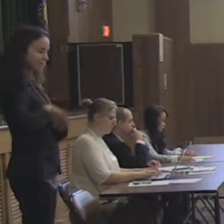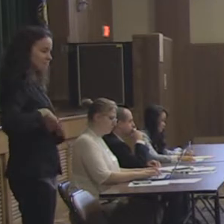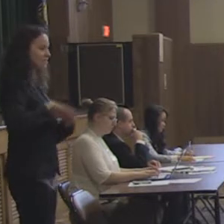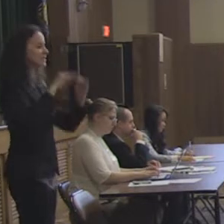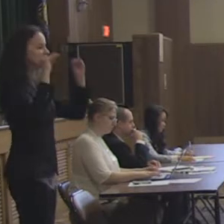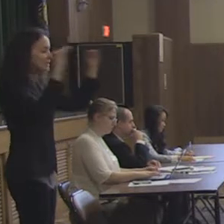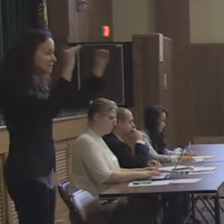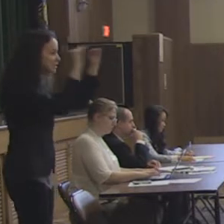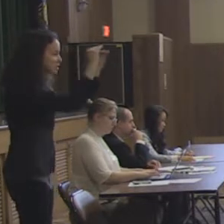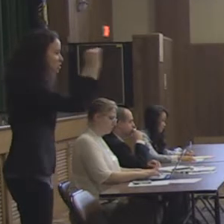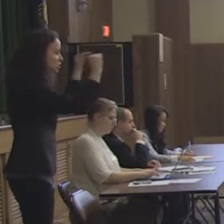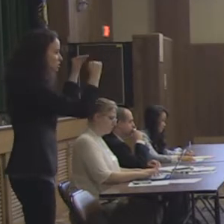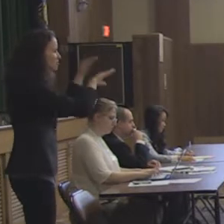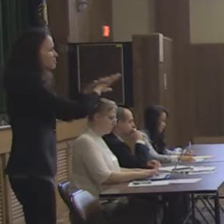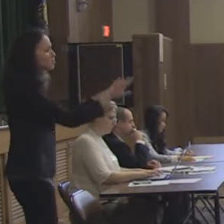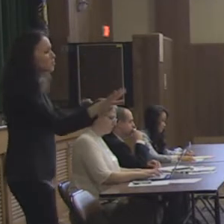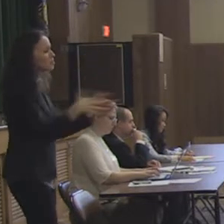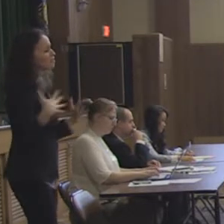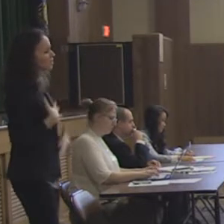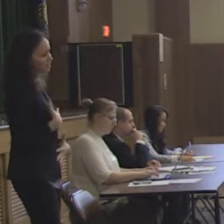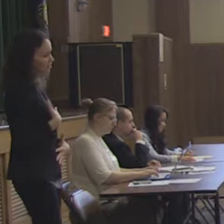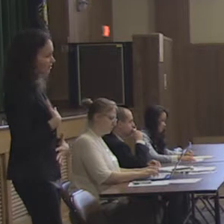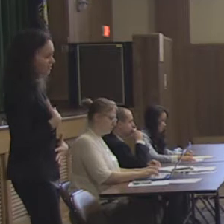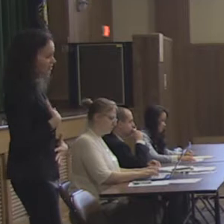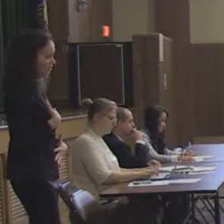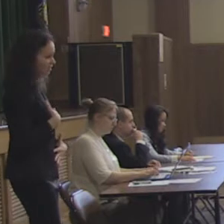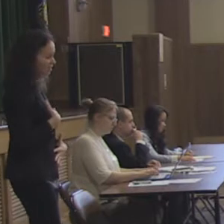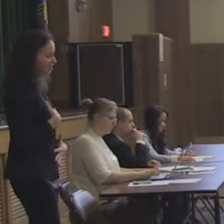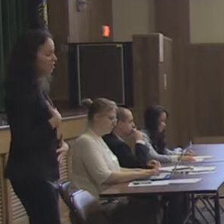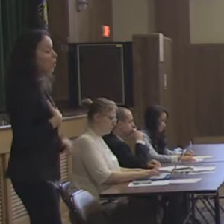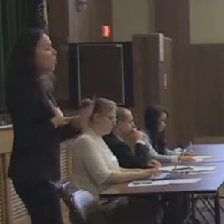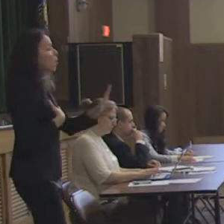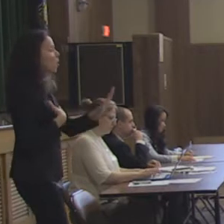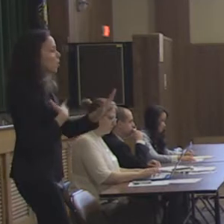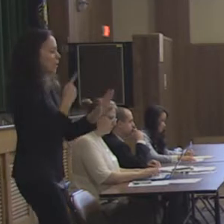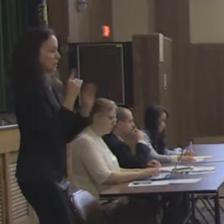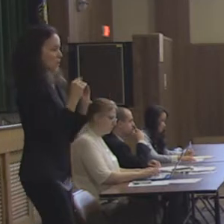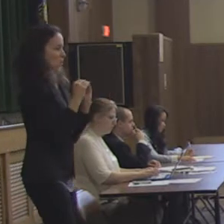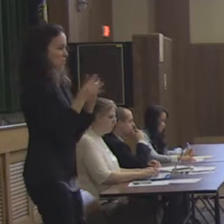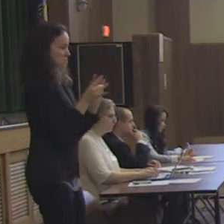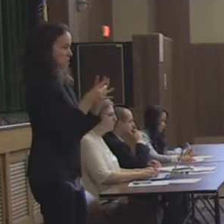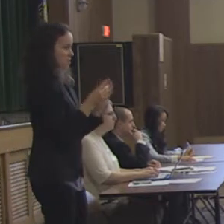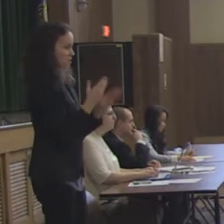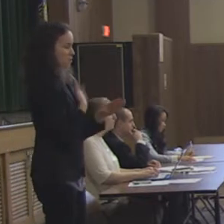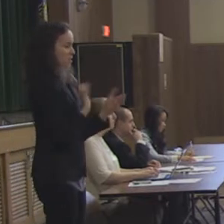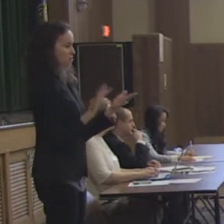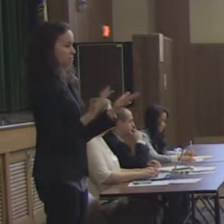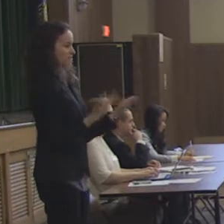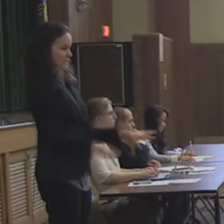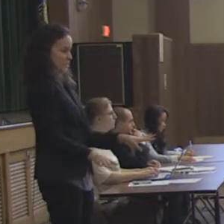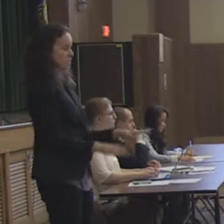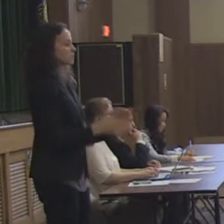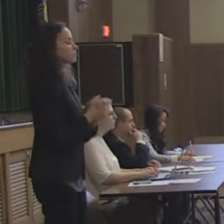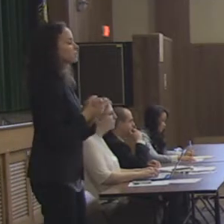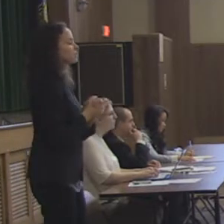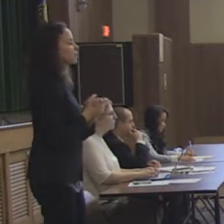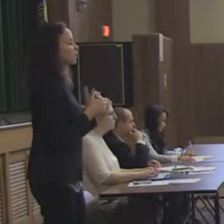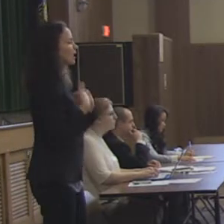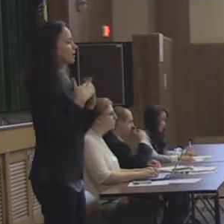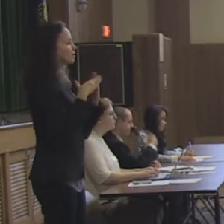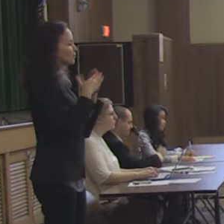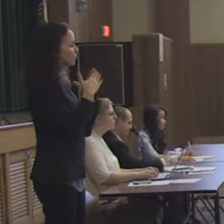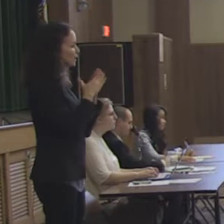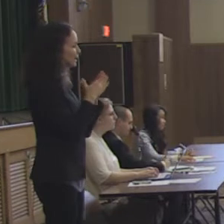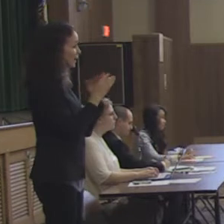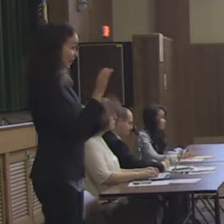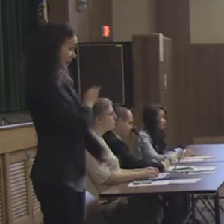people aren't fearful. I wanted to speak about another thing before I close. I know we have community clinics, and those were